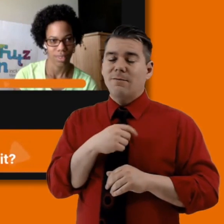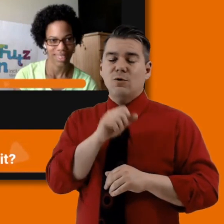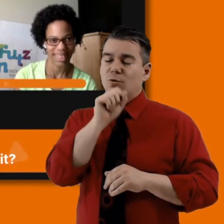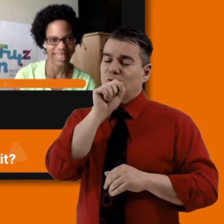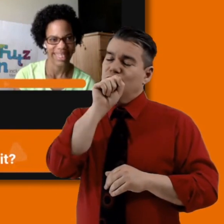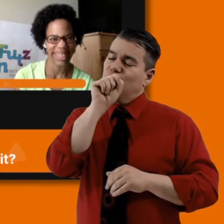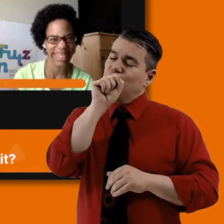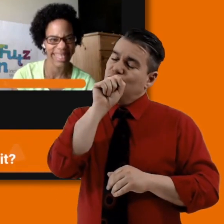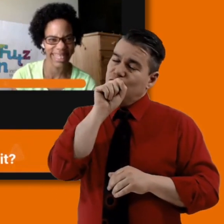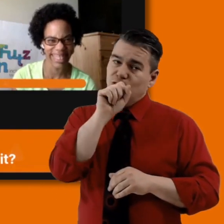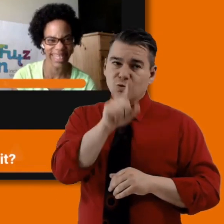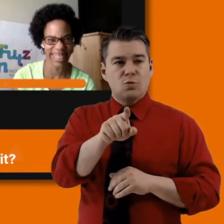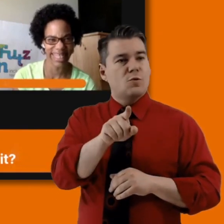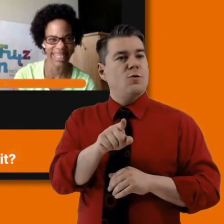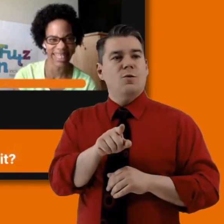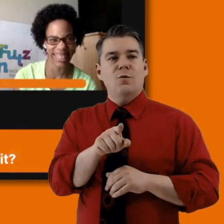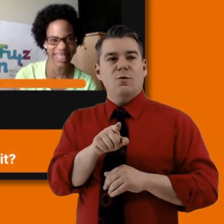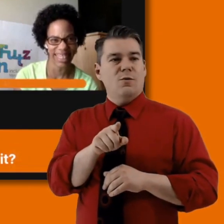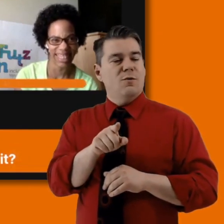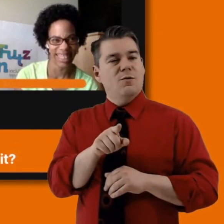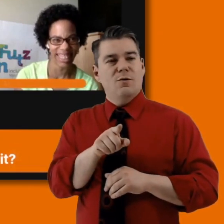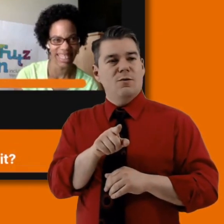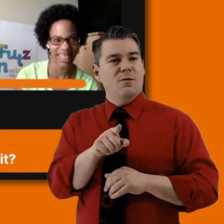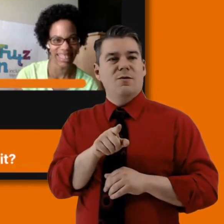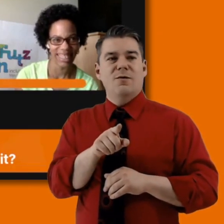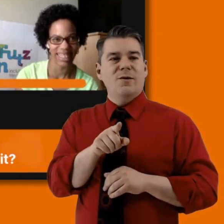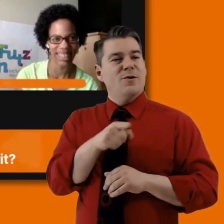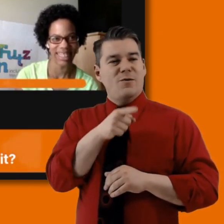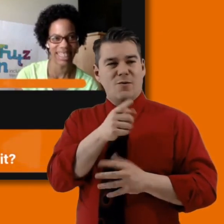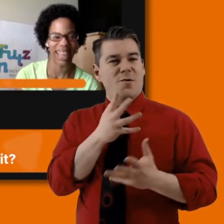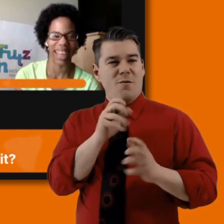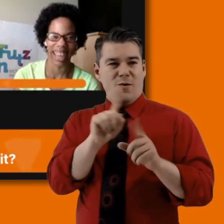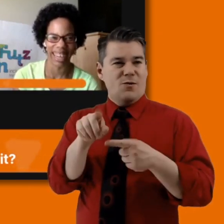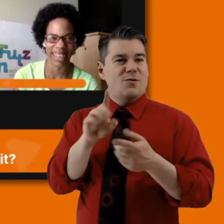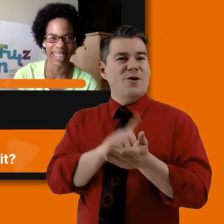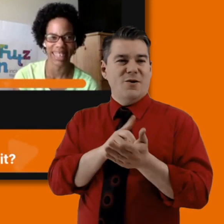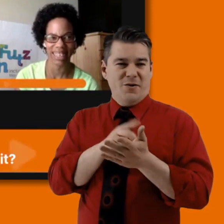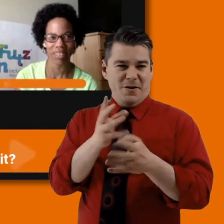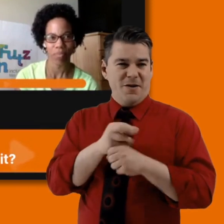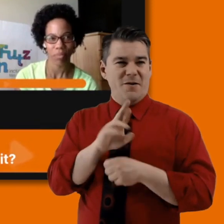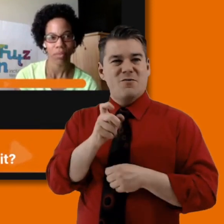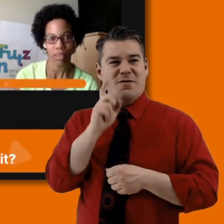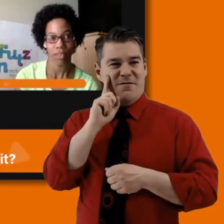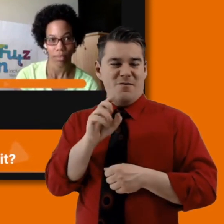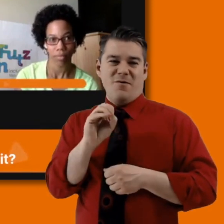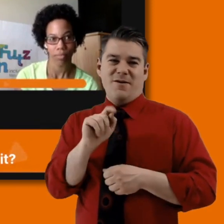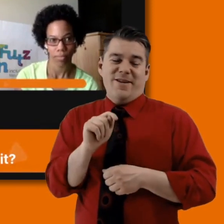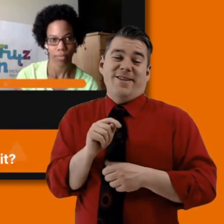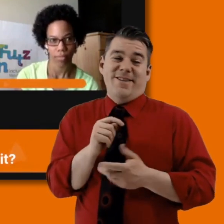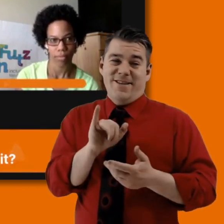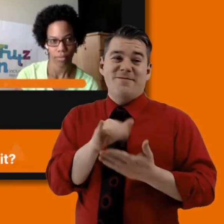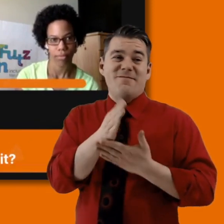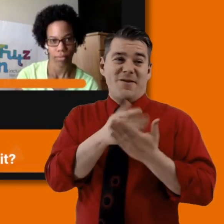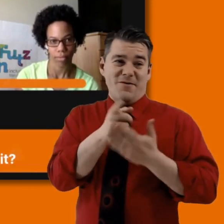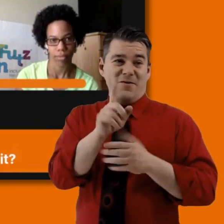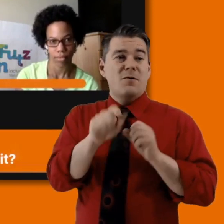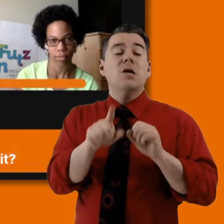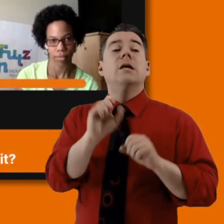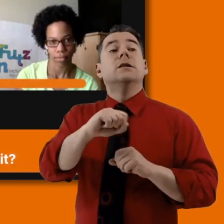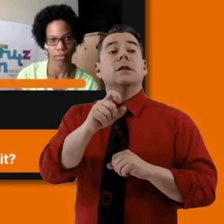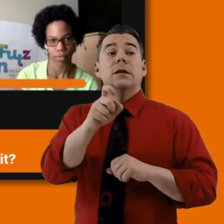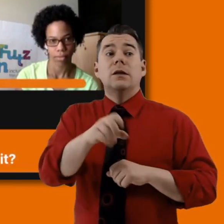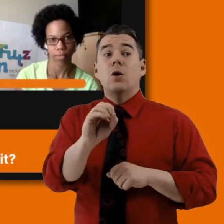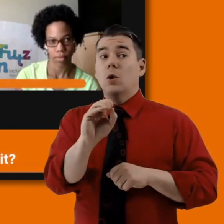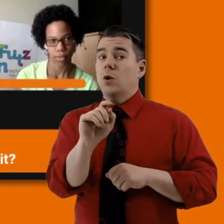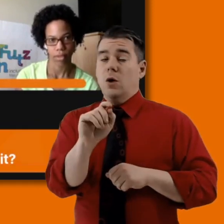donuts, you'll want to go to your doctor and get a prescription for OT. And that's part of the question is, yes, you do need a prescription